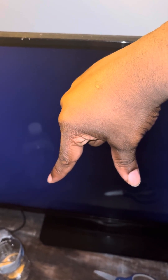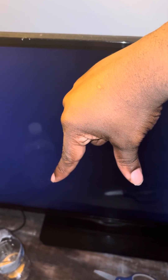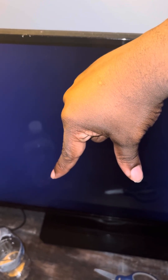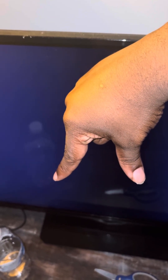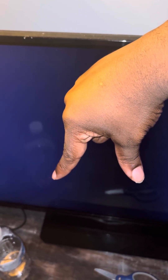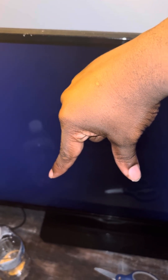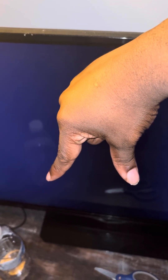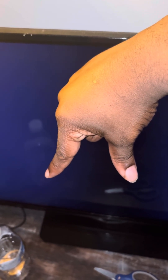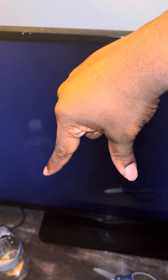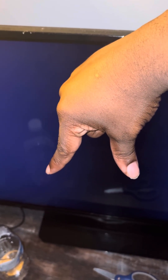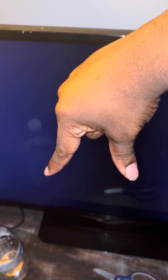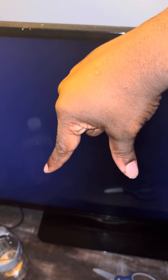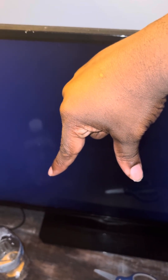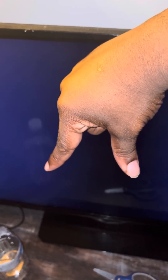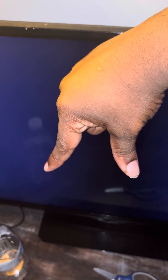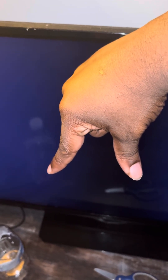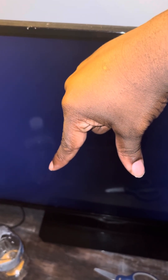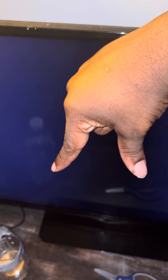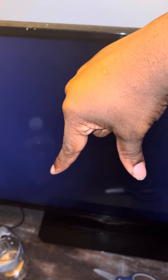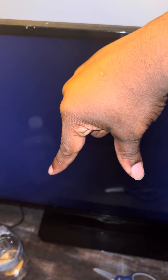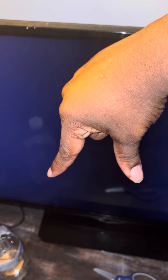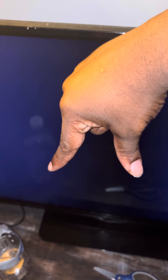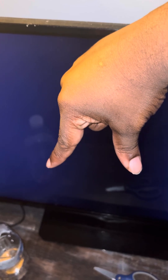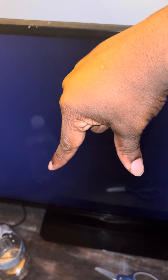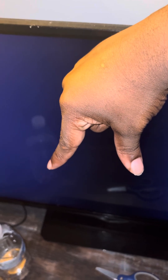Q, It's usually followed by U, as in quilt.